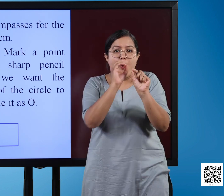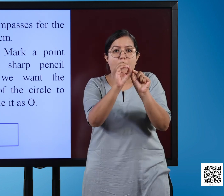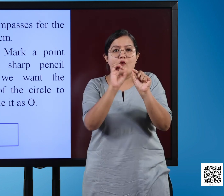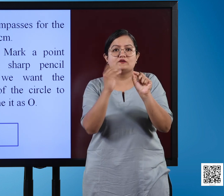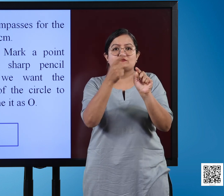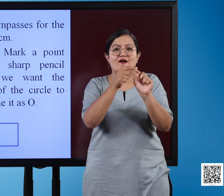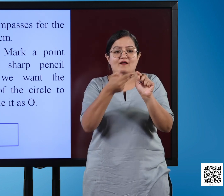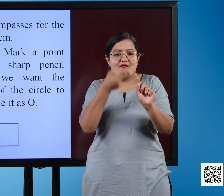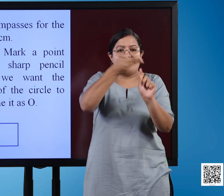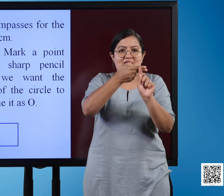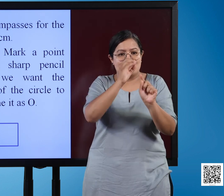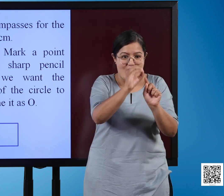Name it as O.